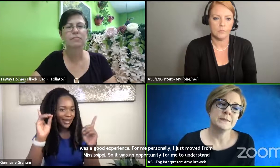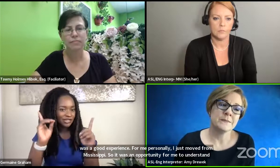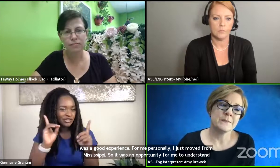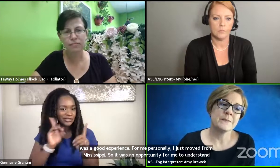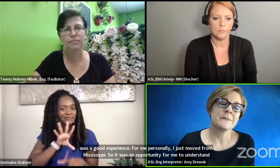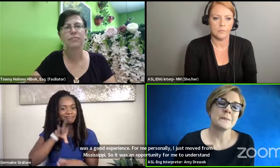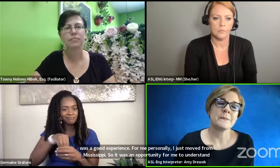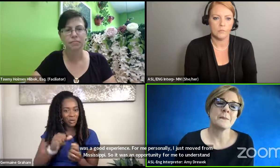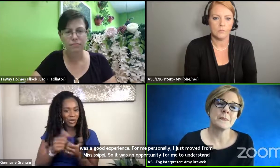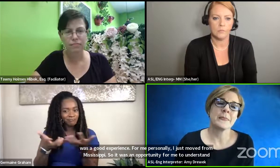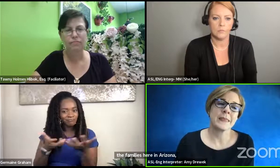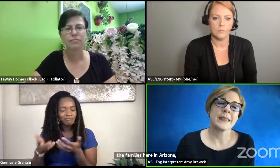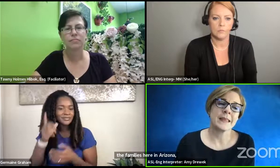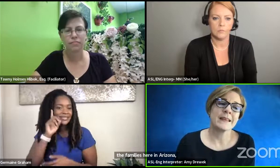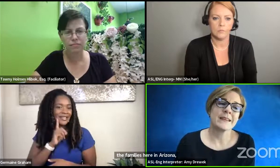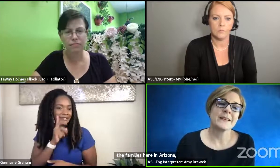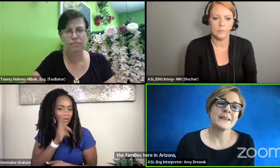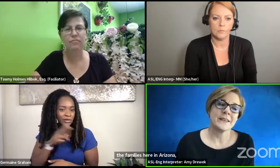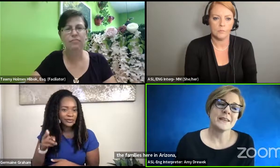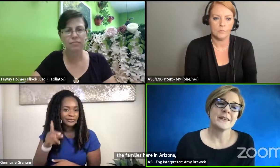journeys.